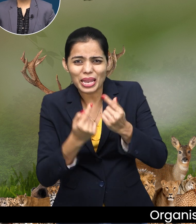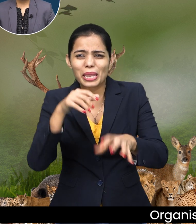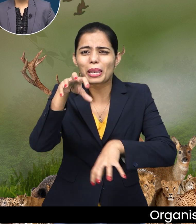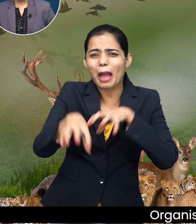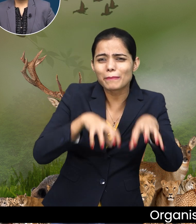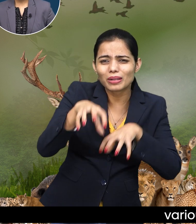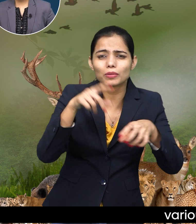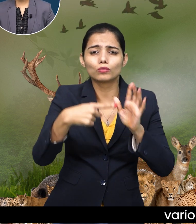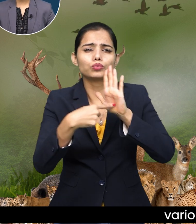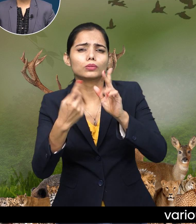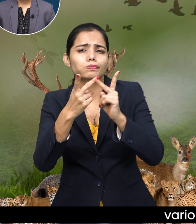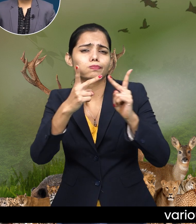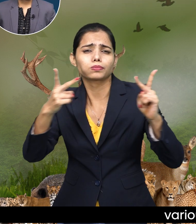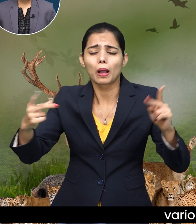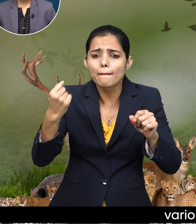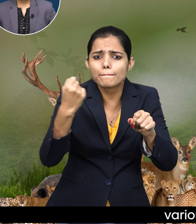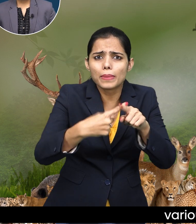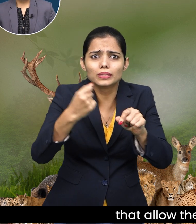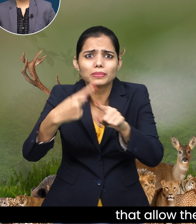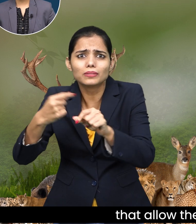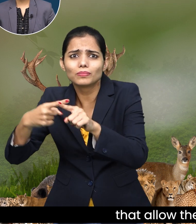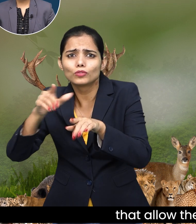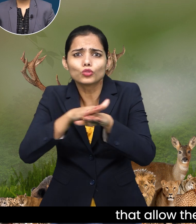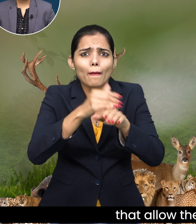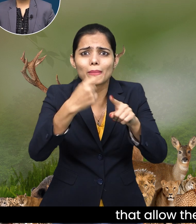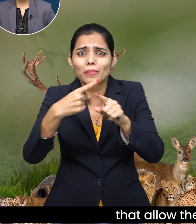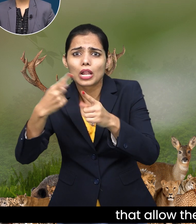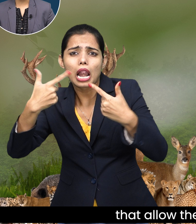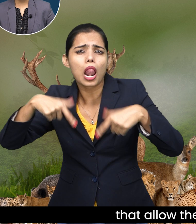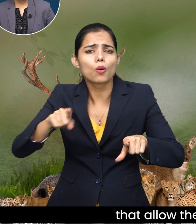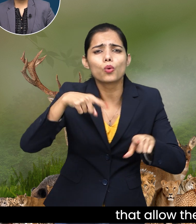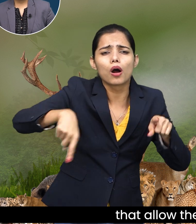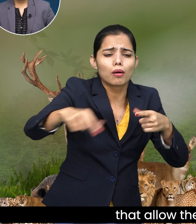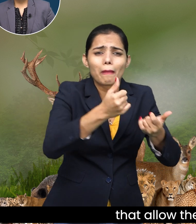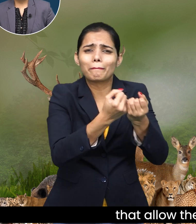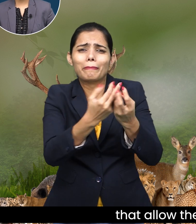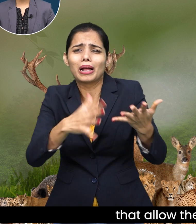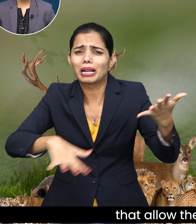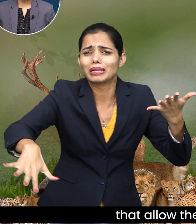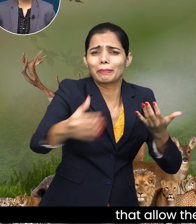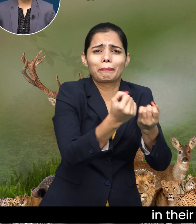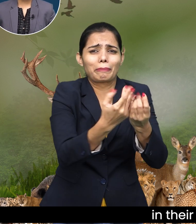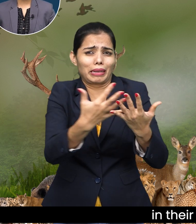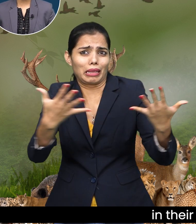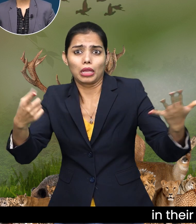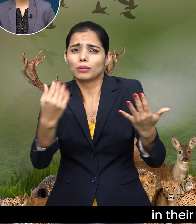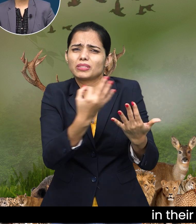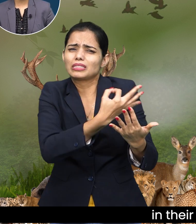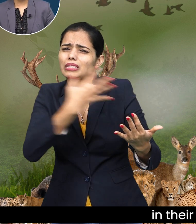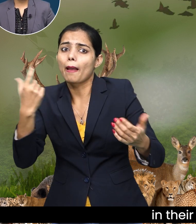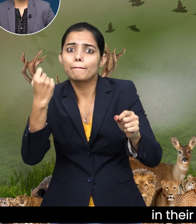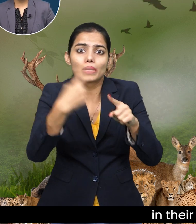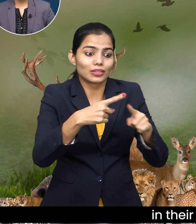have evolved various adaptations that allow them to survive and thrive in their